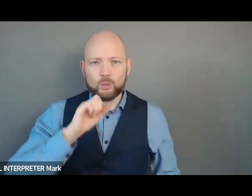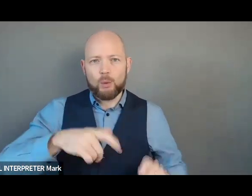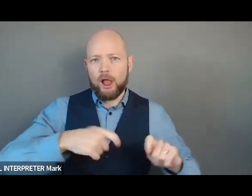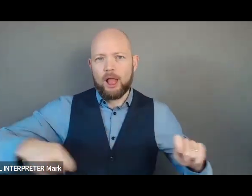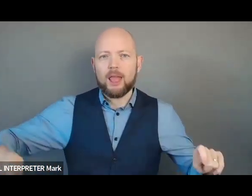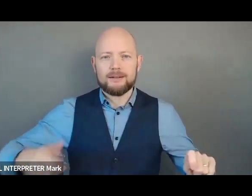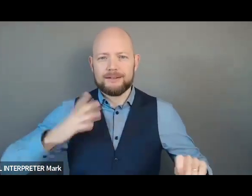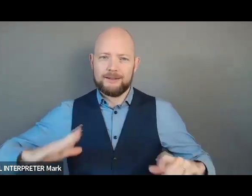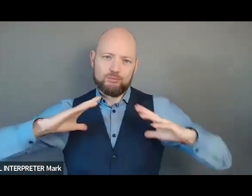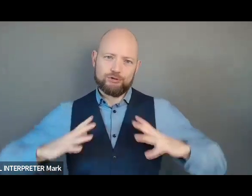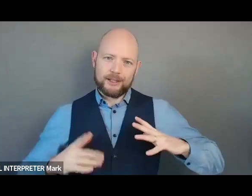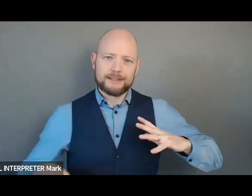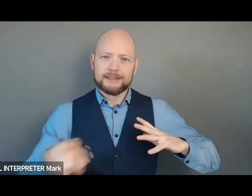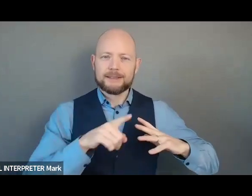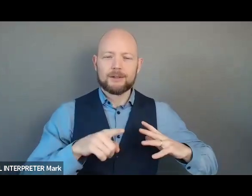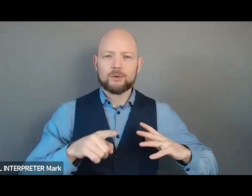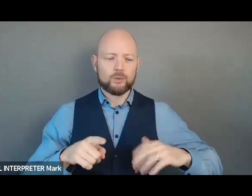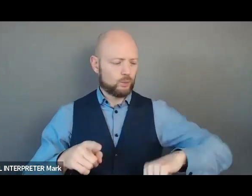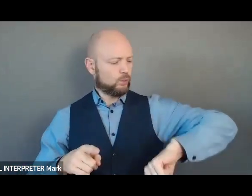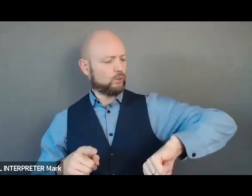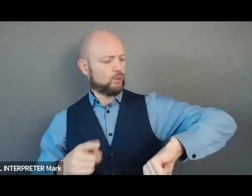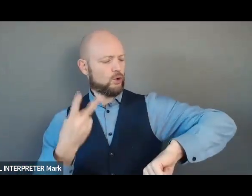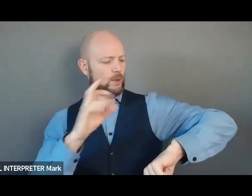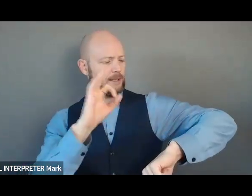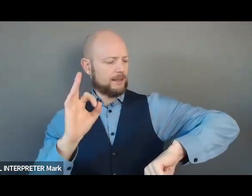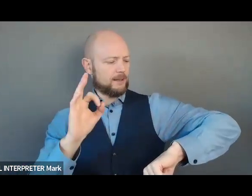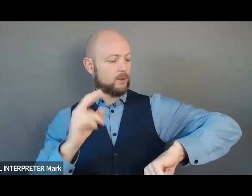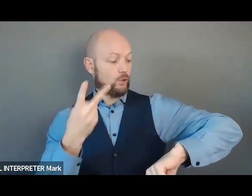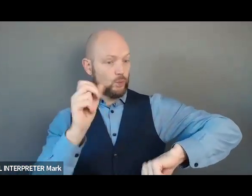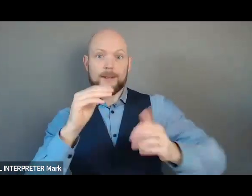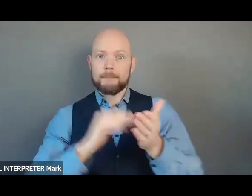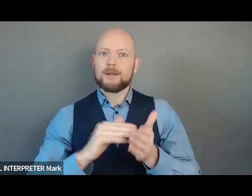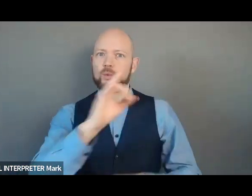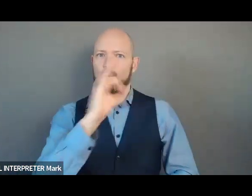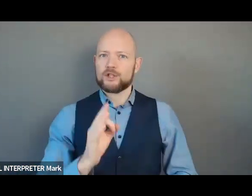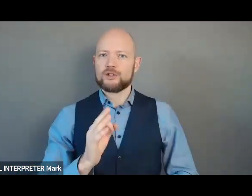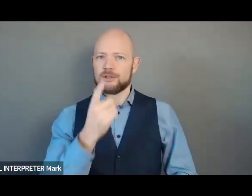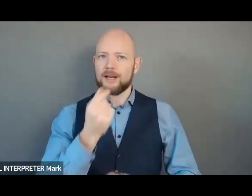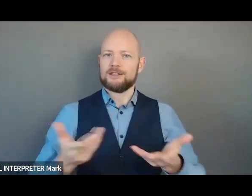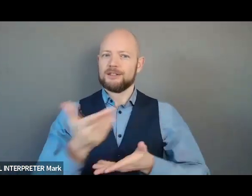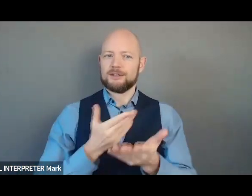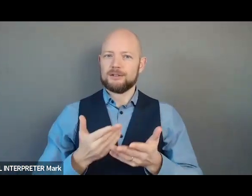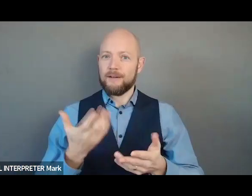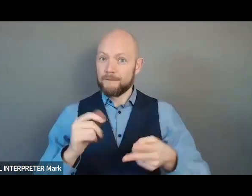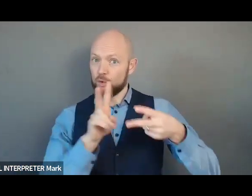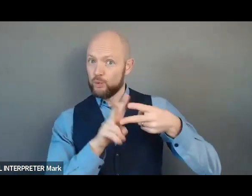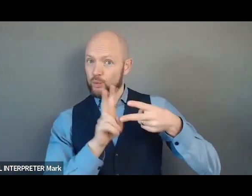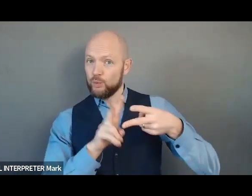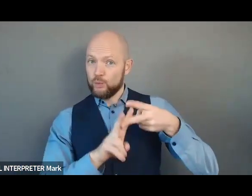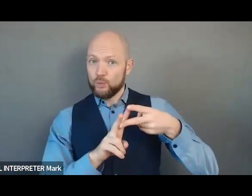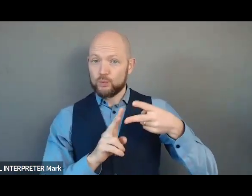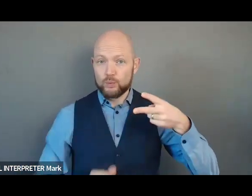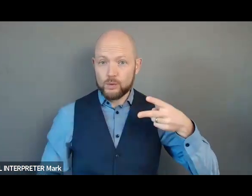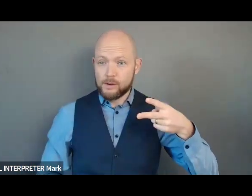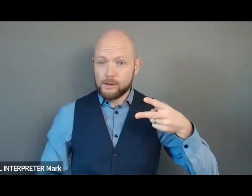break. So we've got about 20 minutes for questions, and we've got 2 questions so far, and